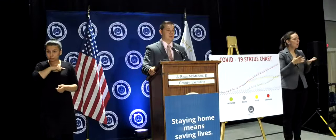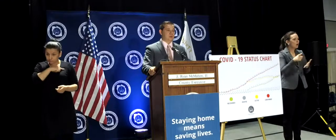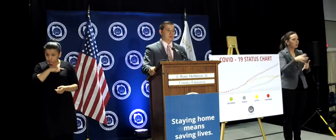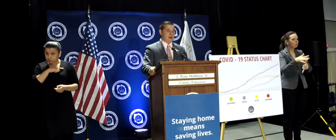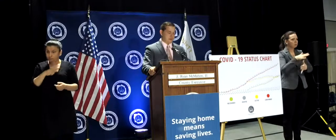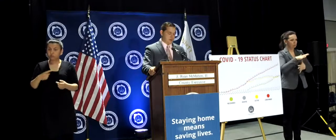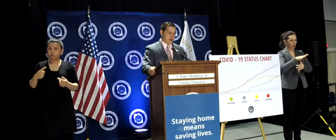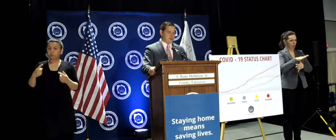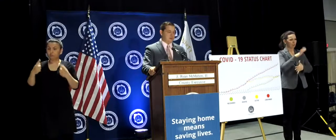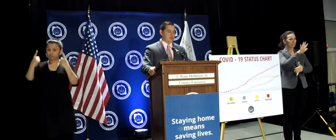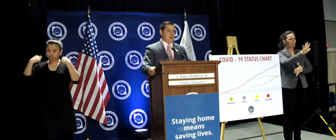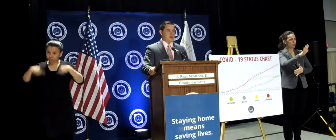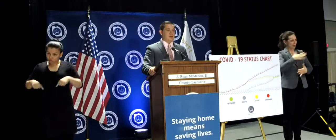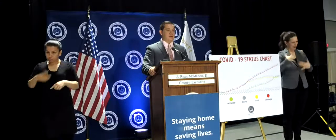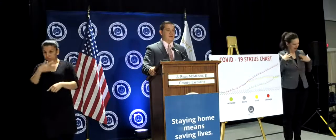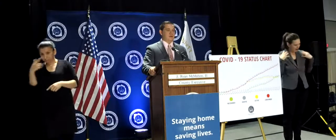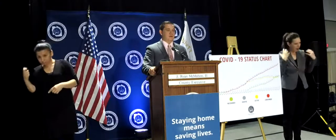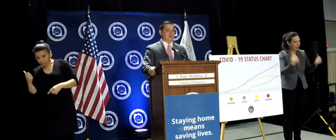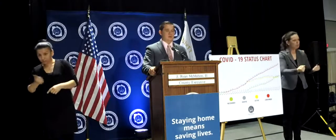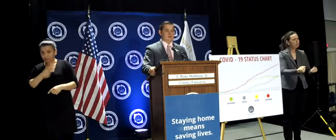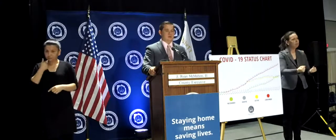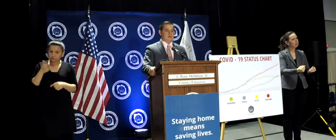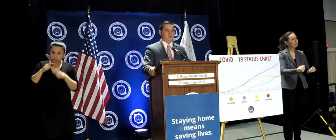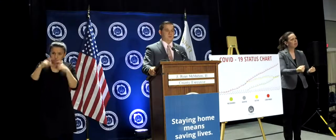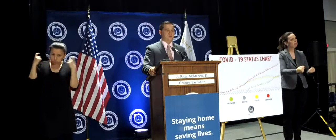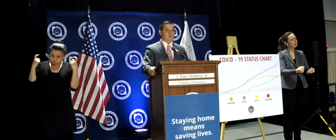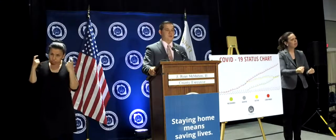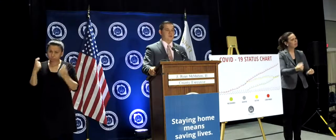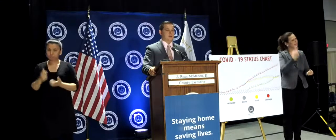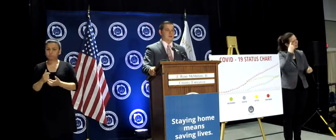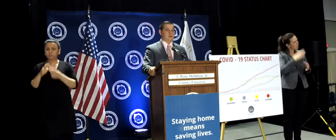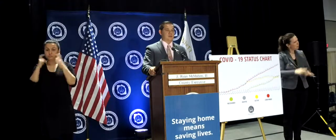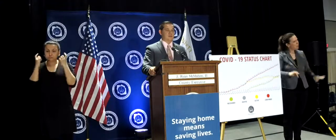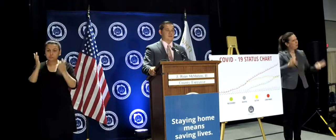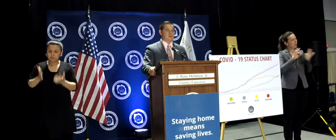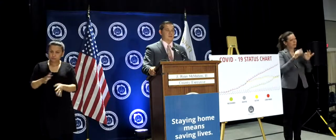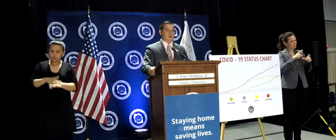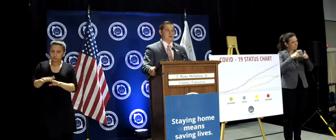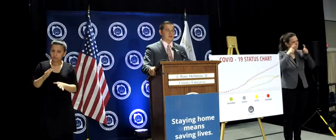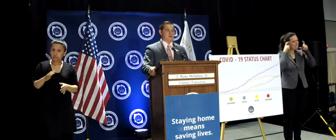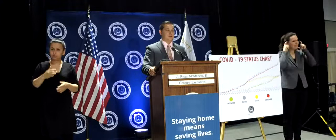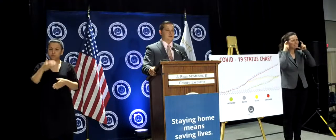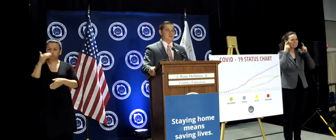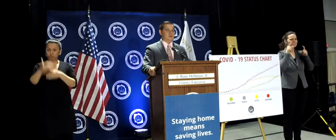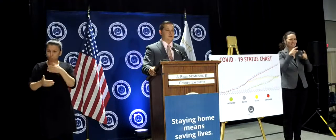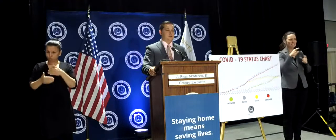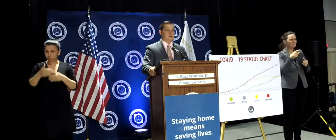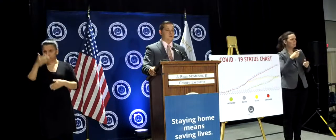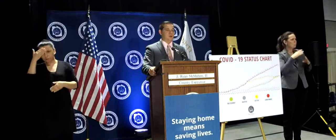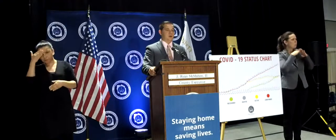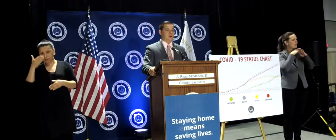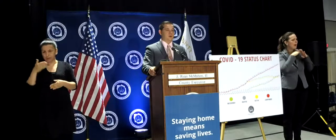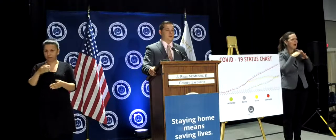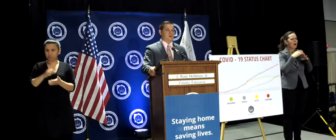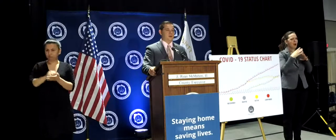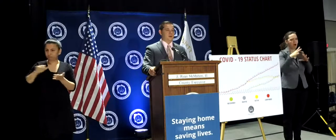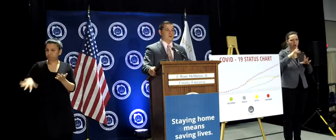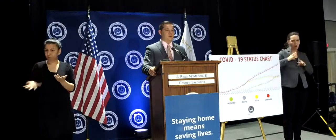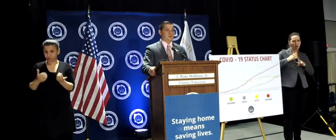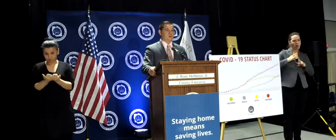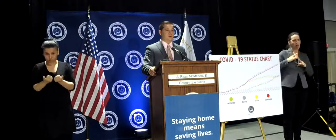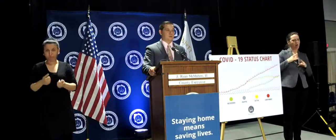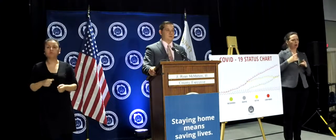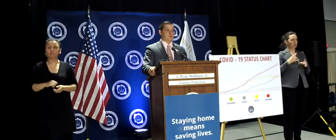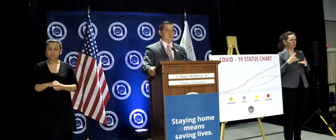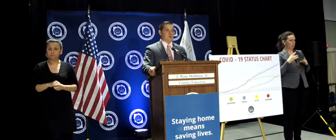to have that, and it'll be interesting. I think if there's runners, I don't know